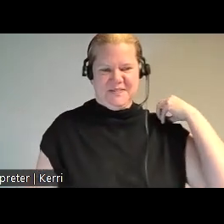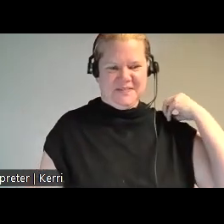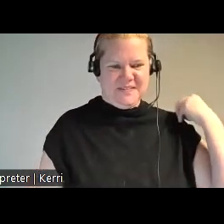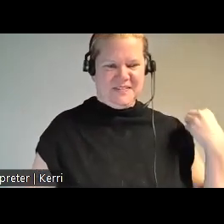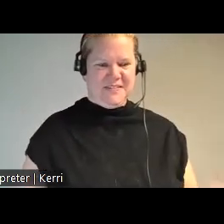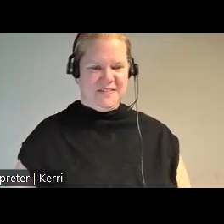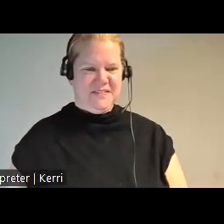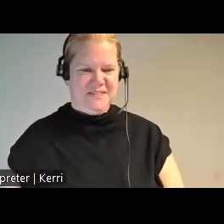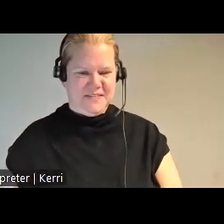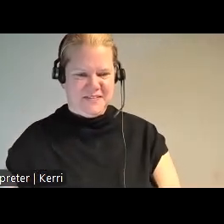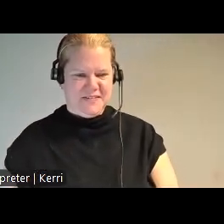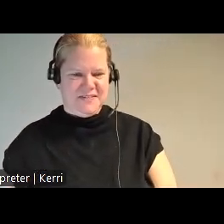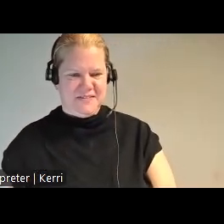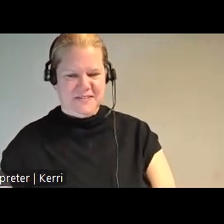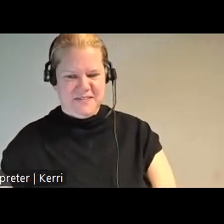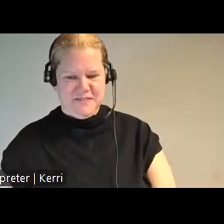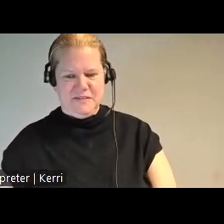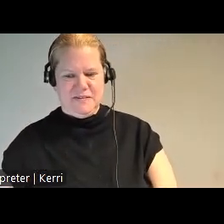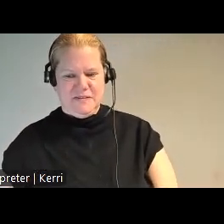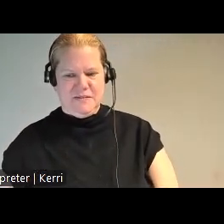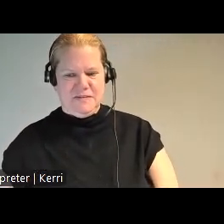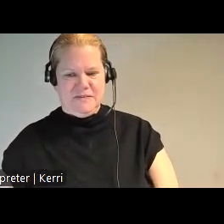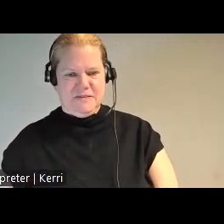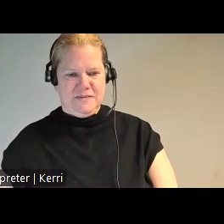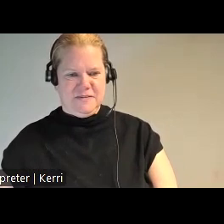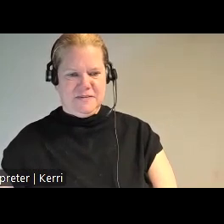My name is Rachel Pride. I work for Essentia Care